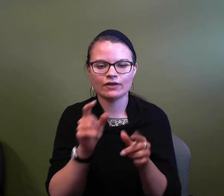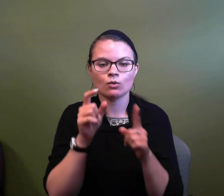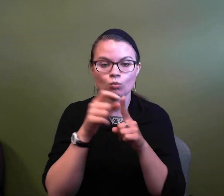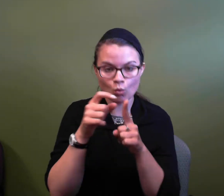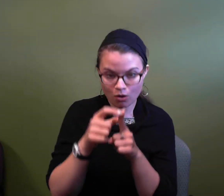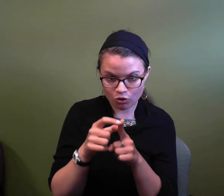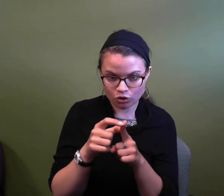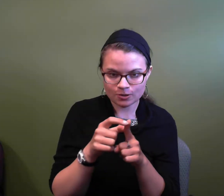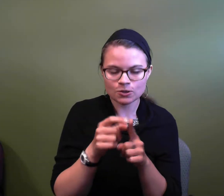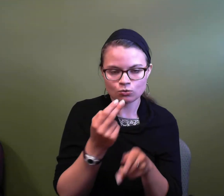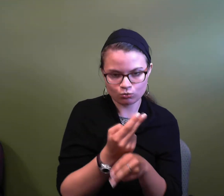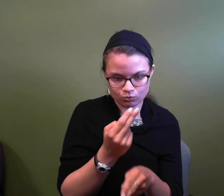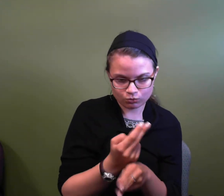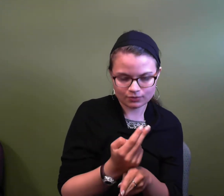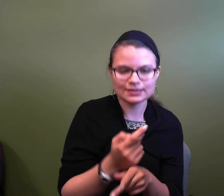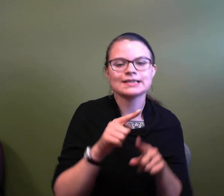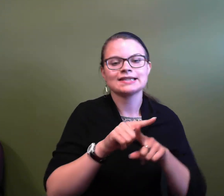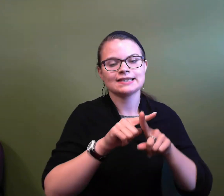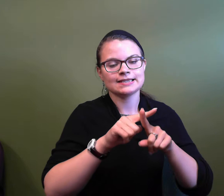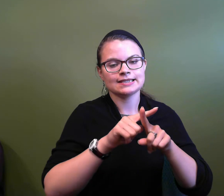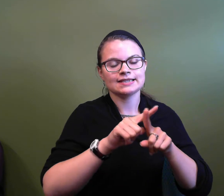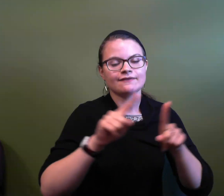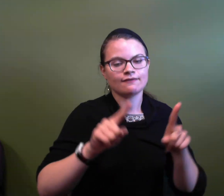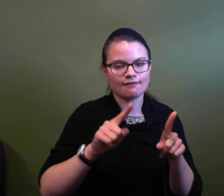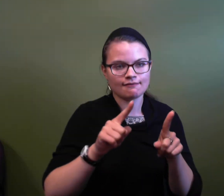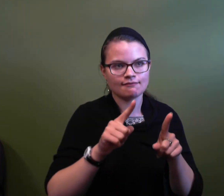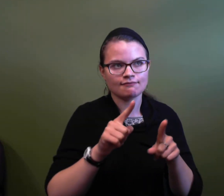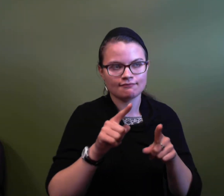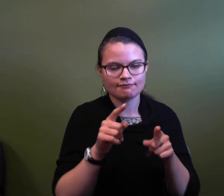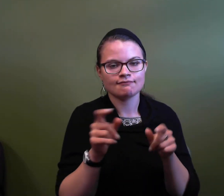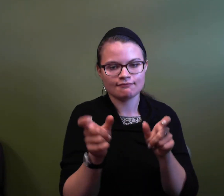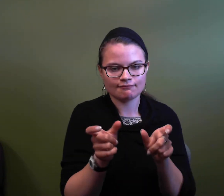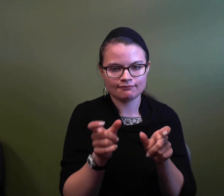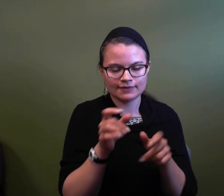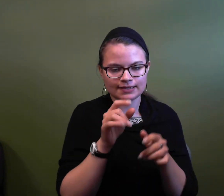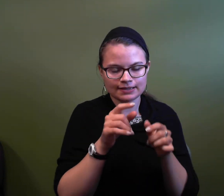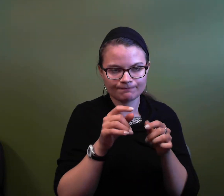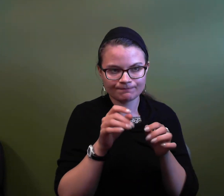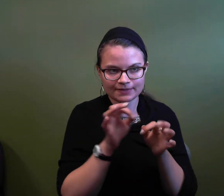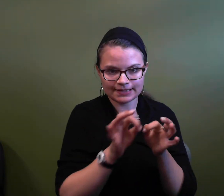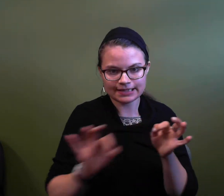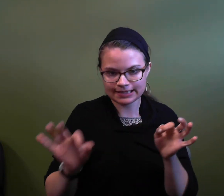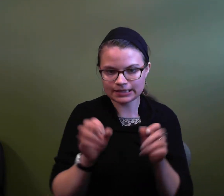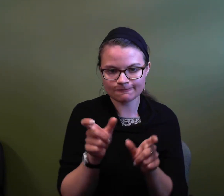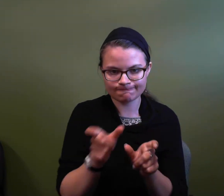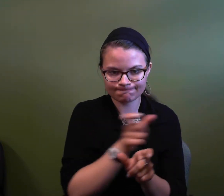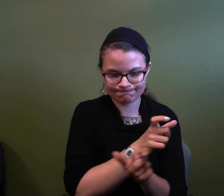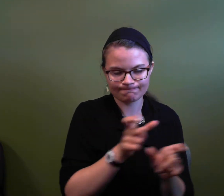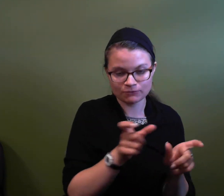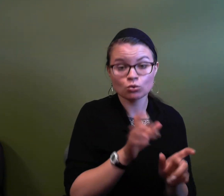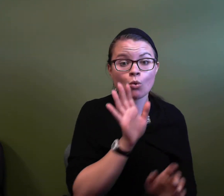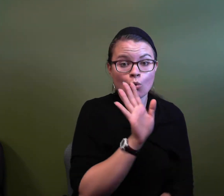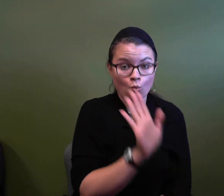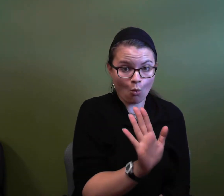sentence structure, okay? So it's in your words, but this other person's meaning. So we are going to paraphrase